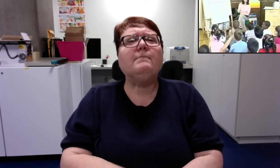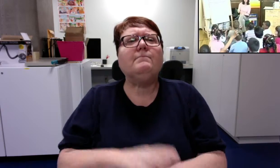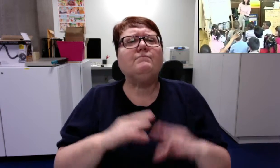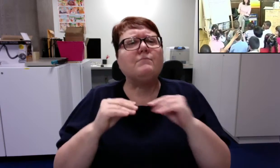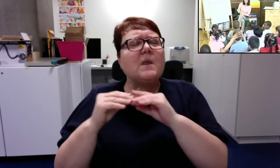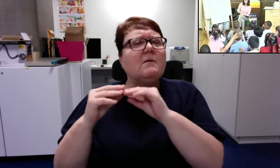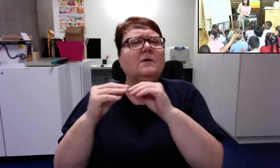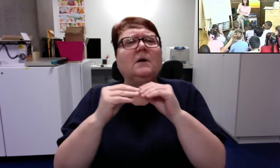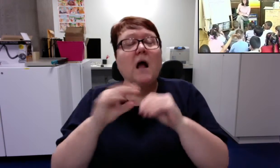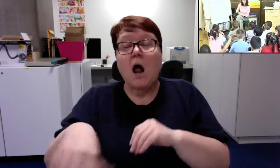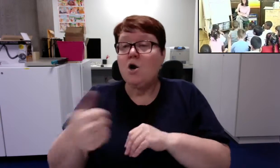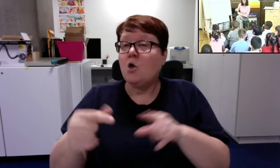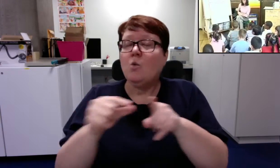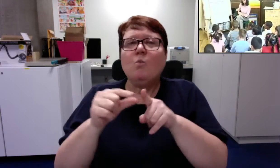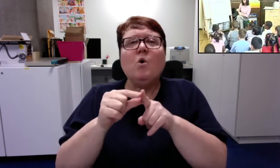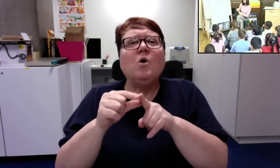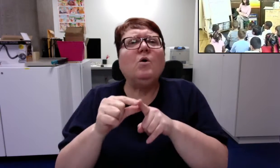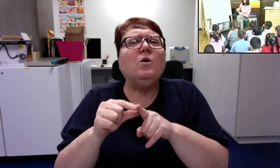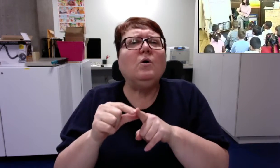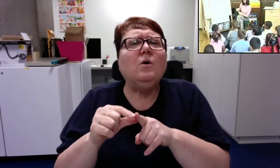Ronaldo, was there another word?